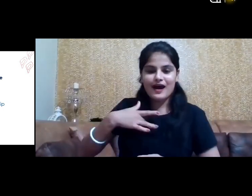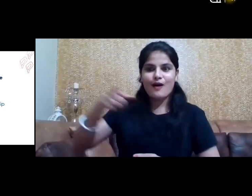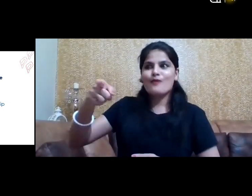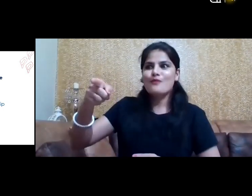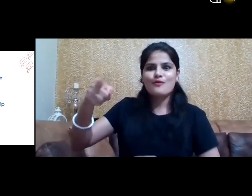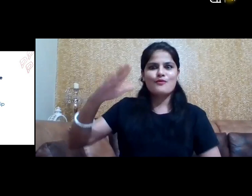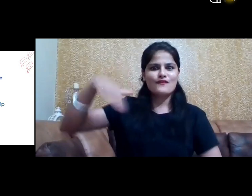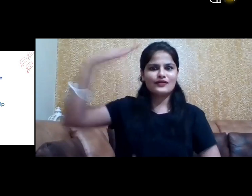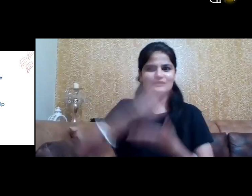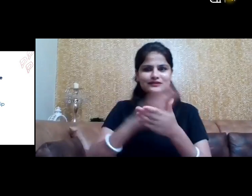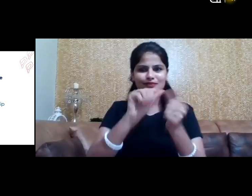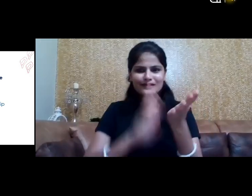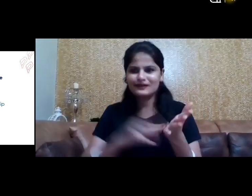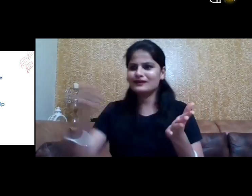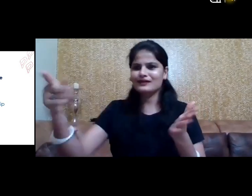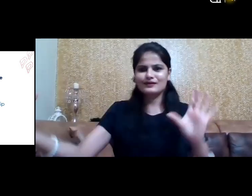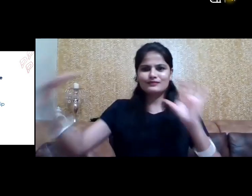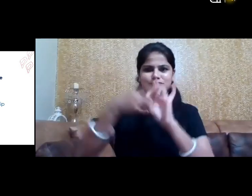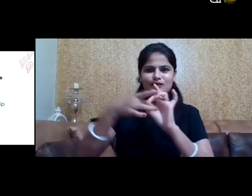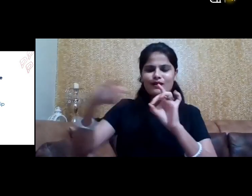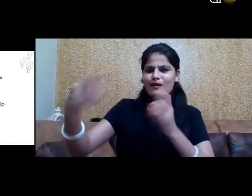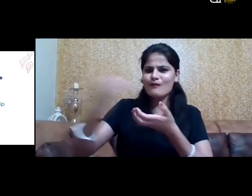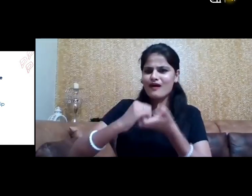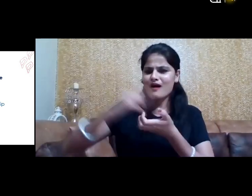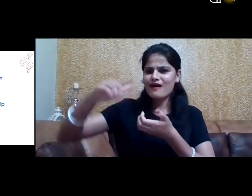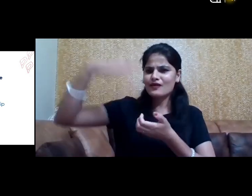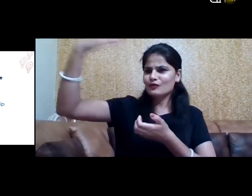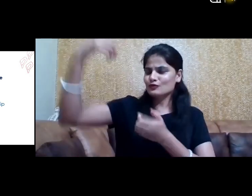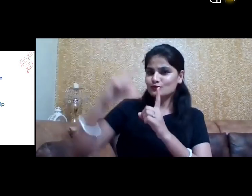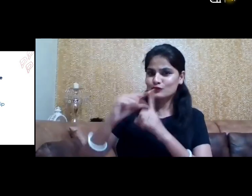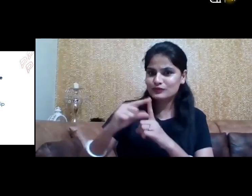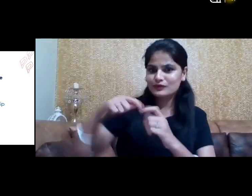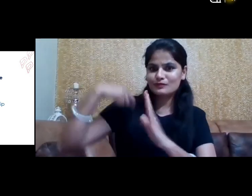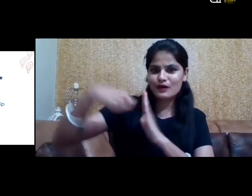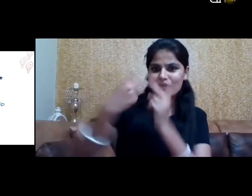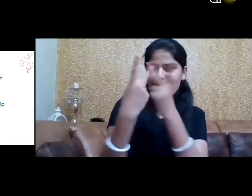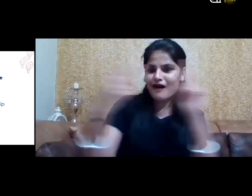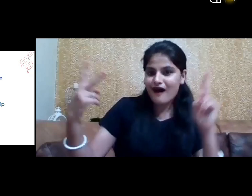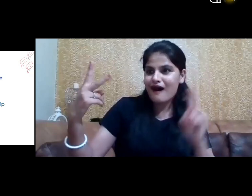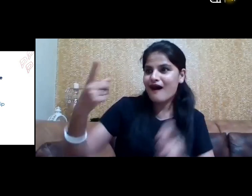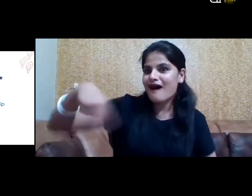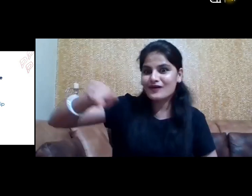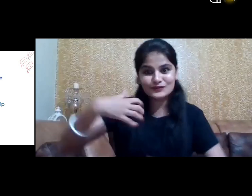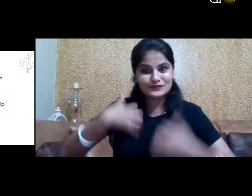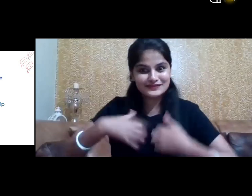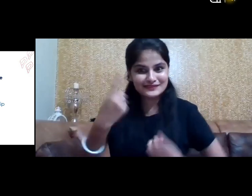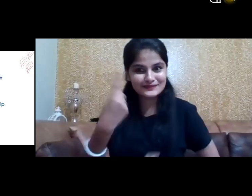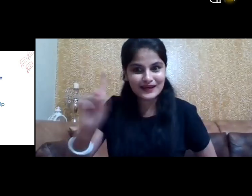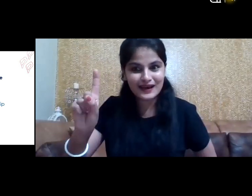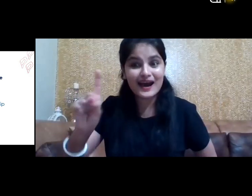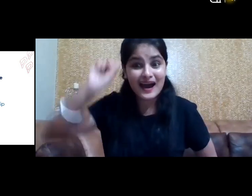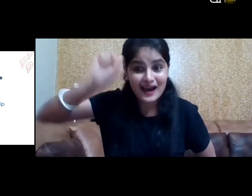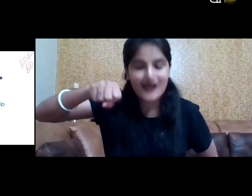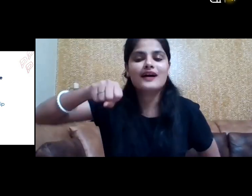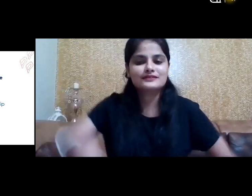these 9 partners. You must have been inspired and how they're connected with Here a Million and what projects they're going to do.